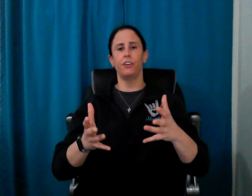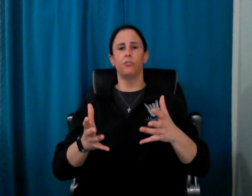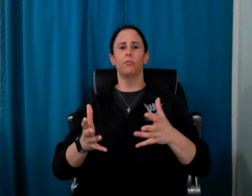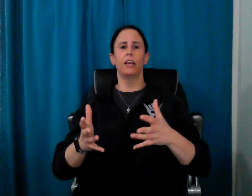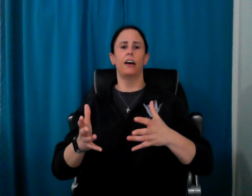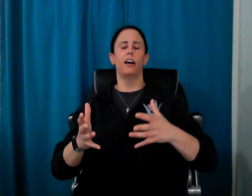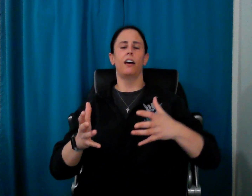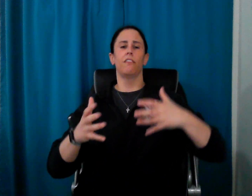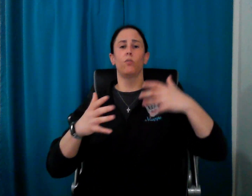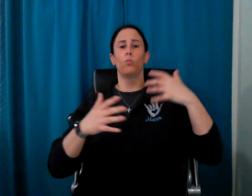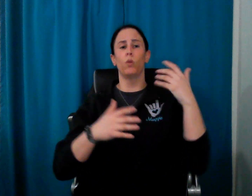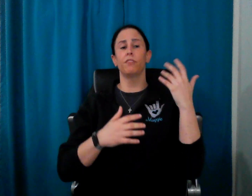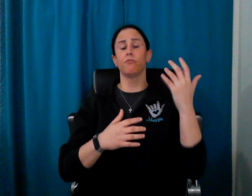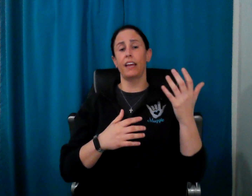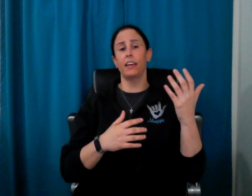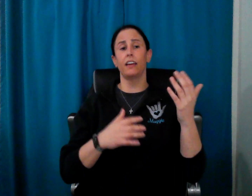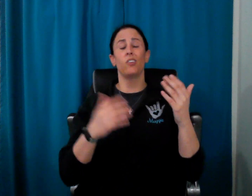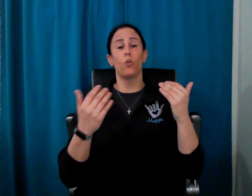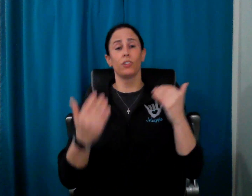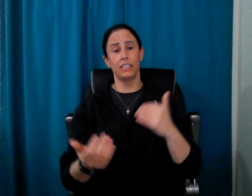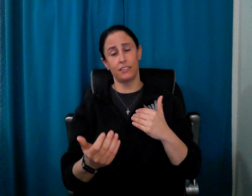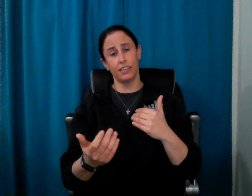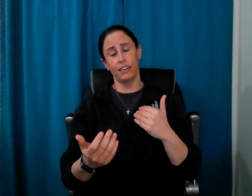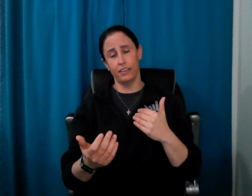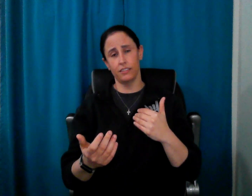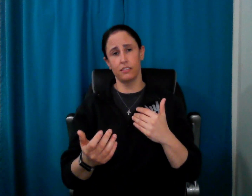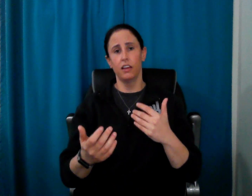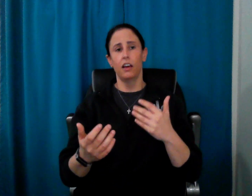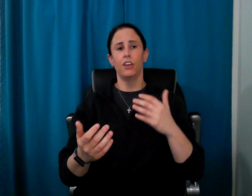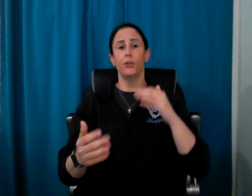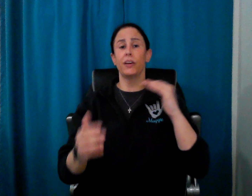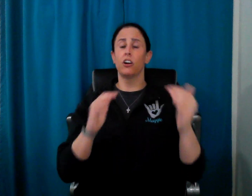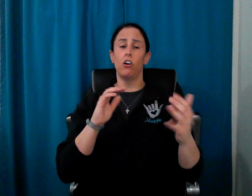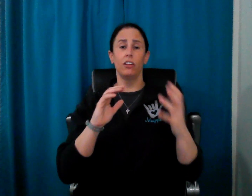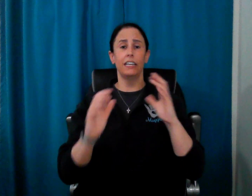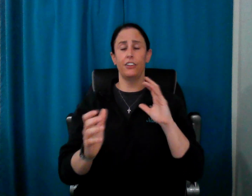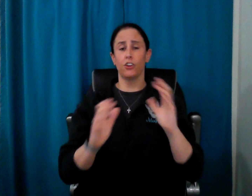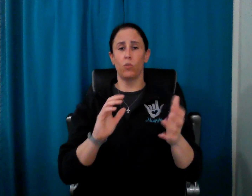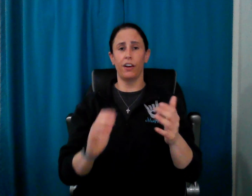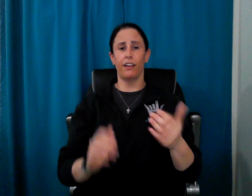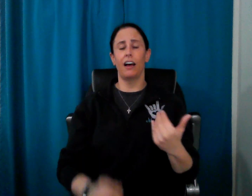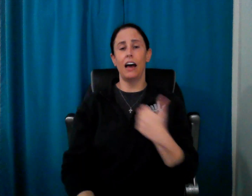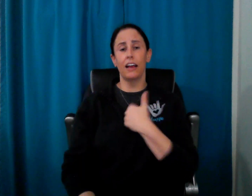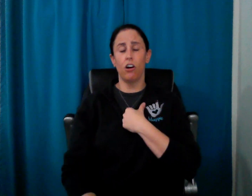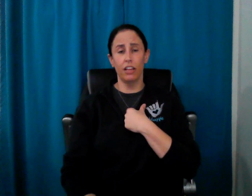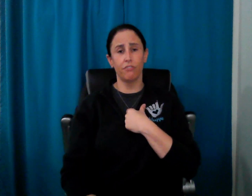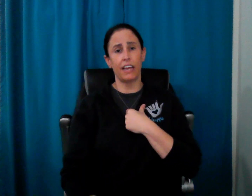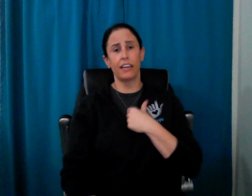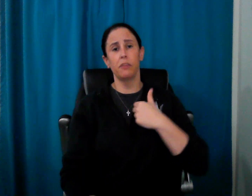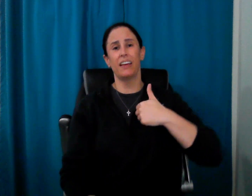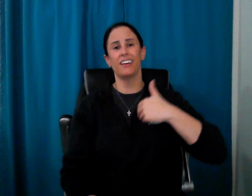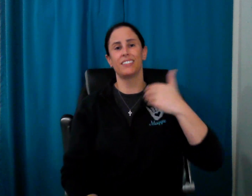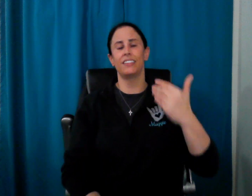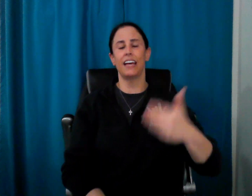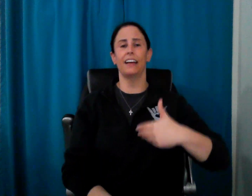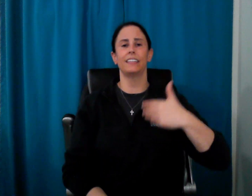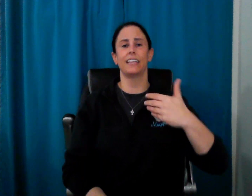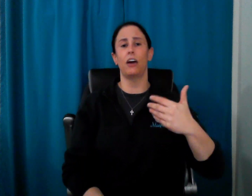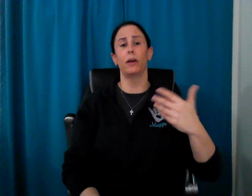overview of what ranking or listing is. You can call it either one. I call it ranking because that is how it